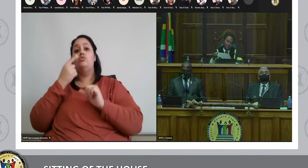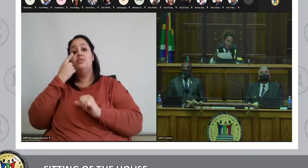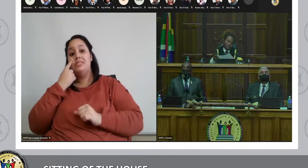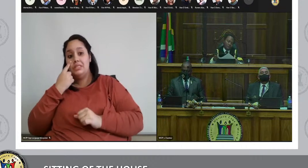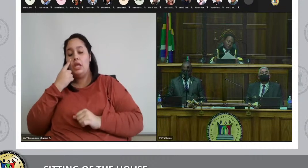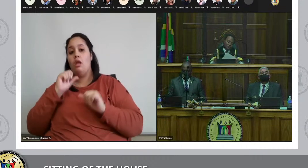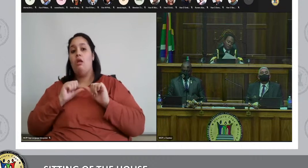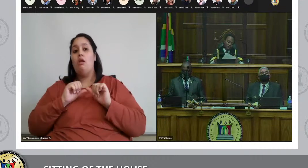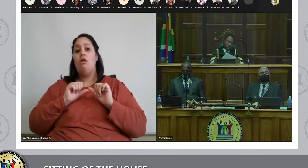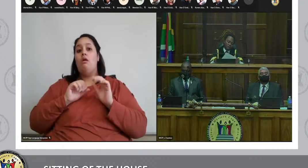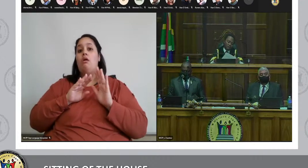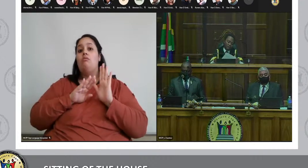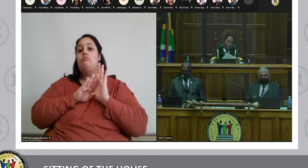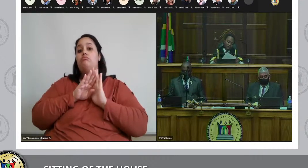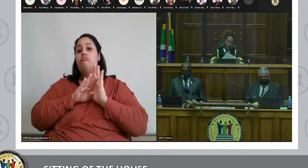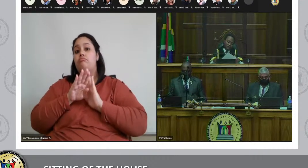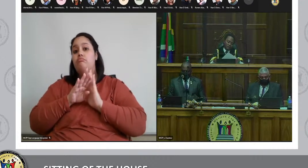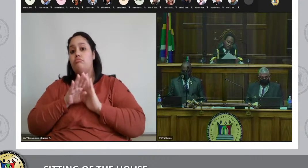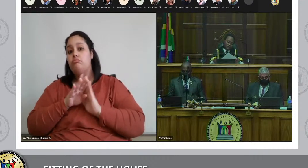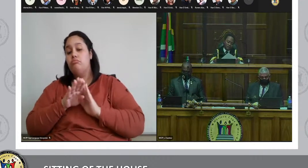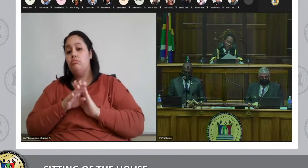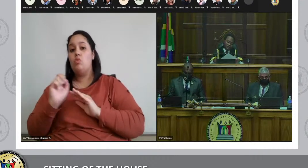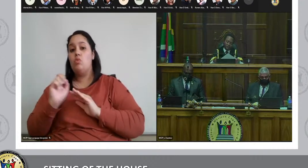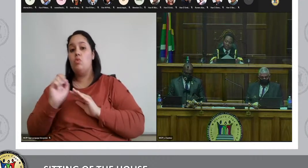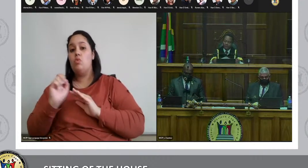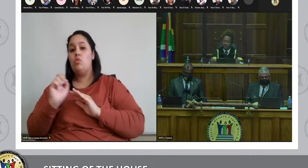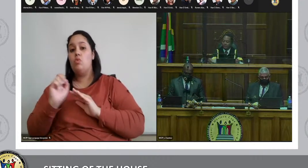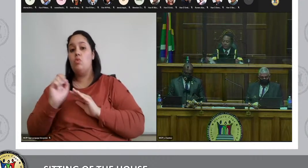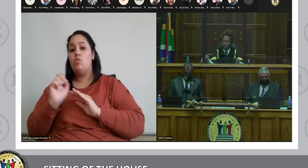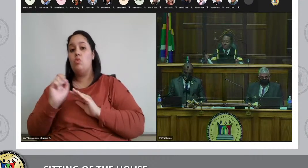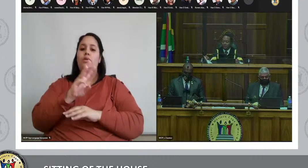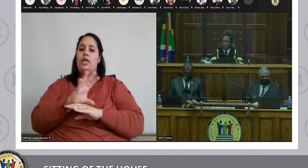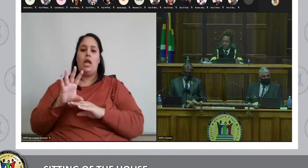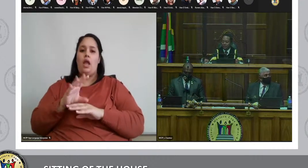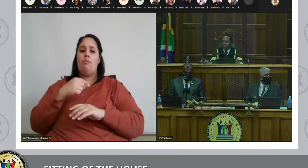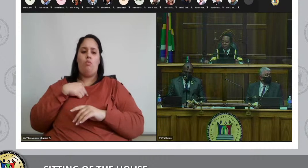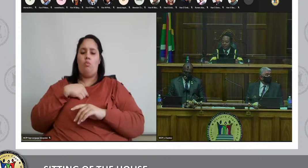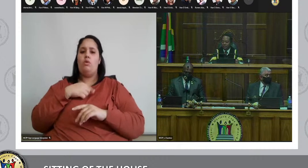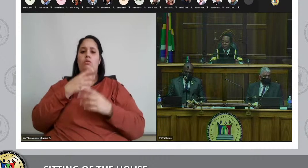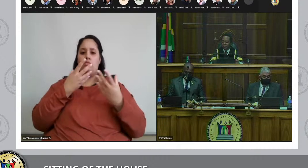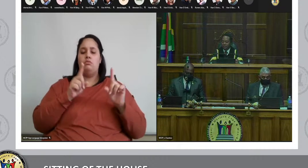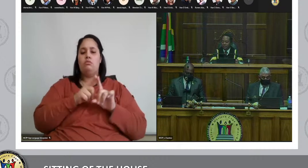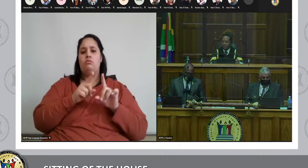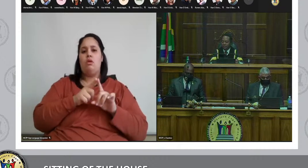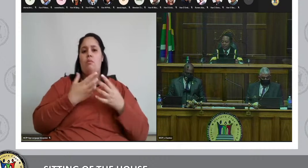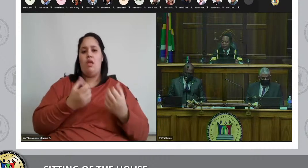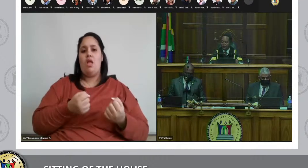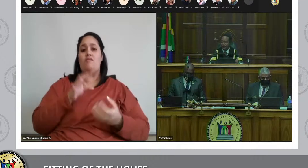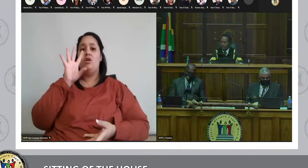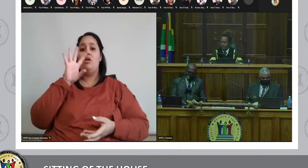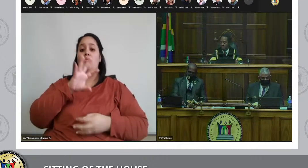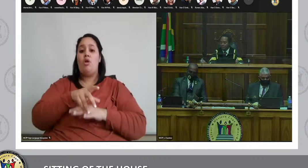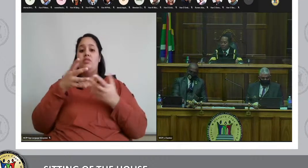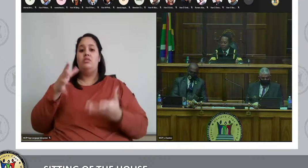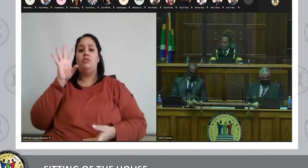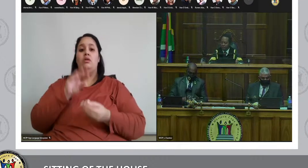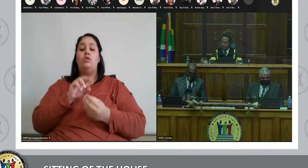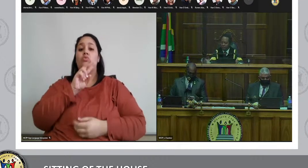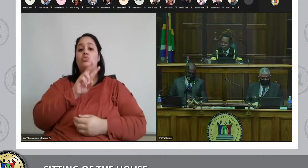in case incidence across all provinces, the Western Cape is not spared. The province has a total of